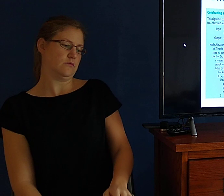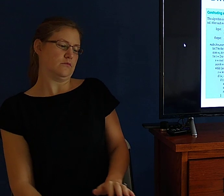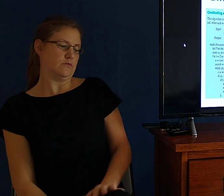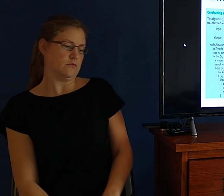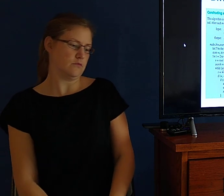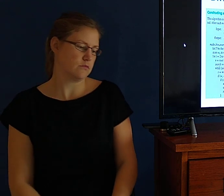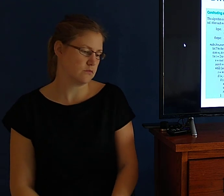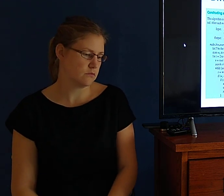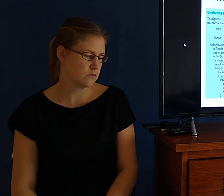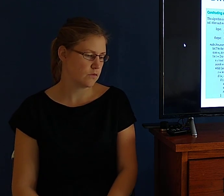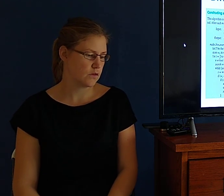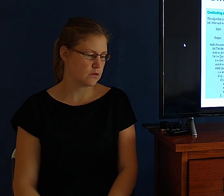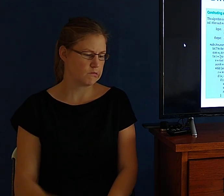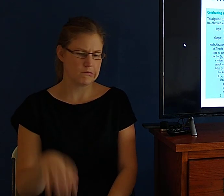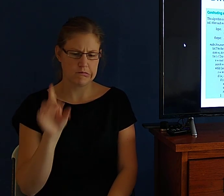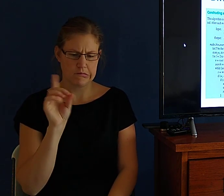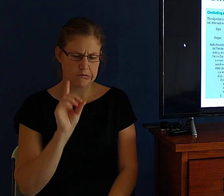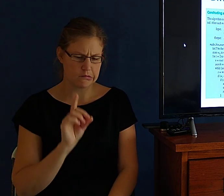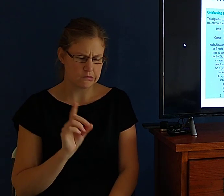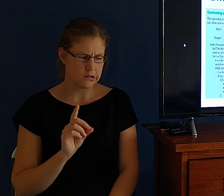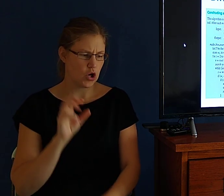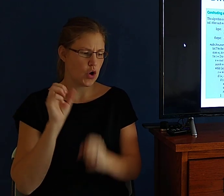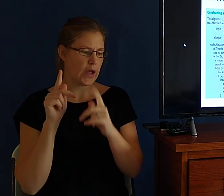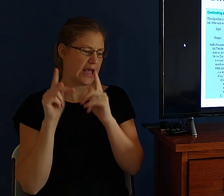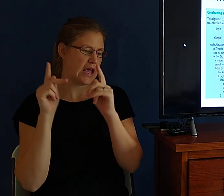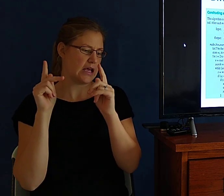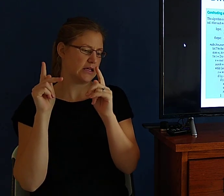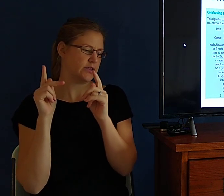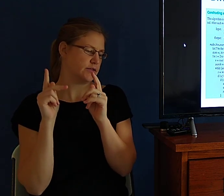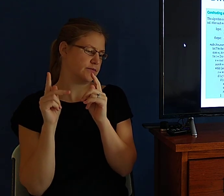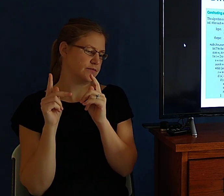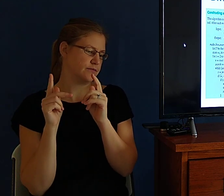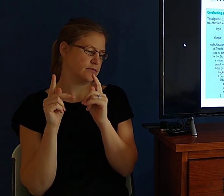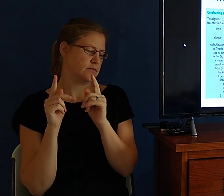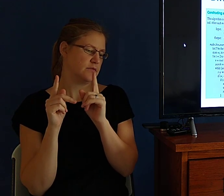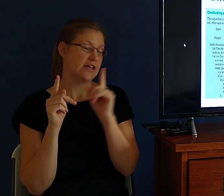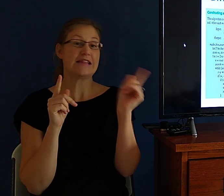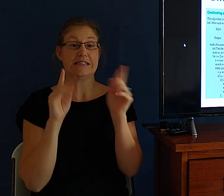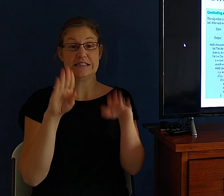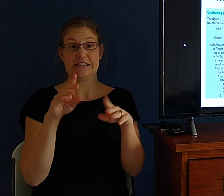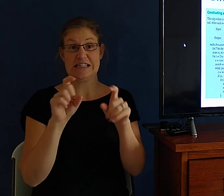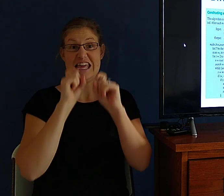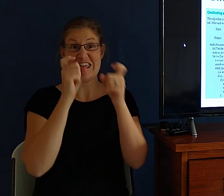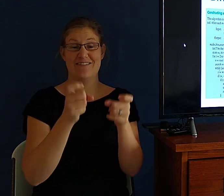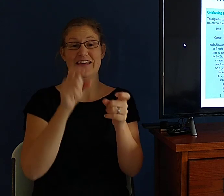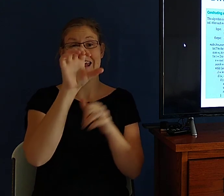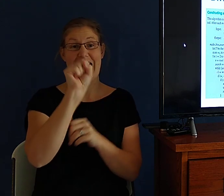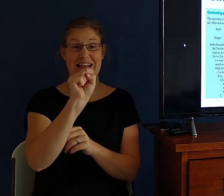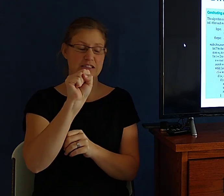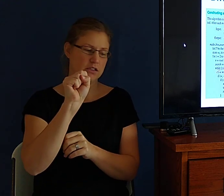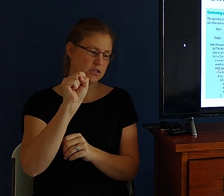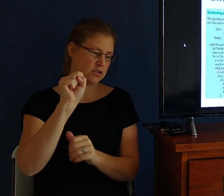Compare, what is it? Where is it? Where is it? Okay, compare. This is the given. So S. Okay,